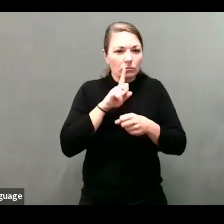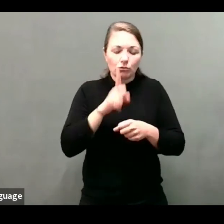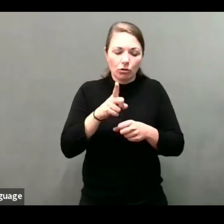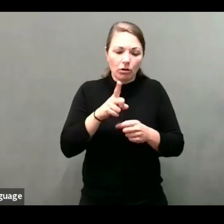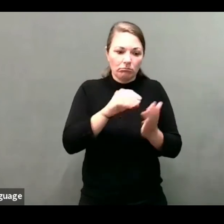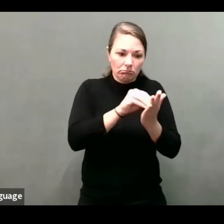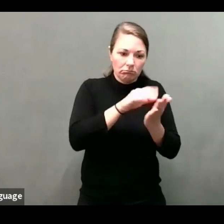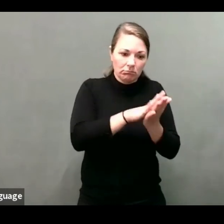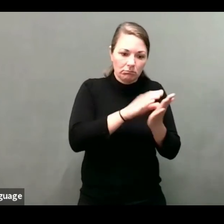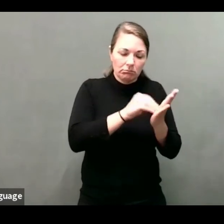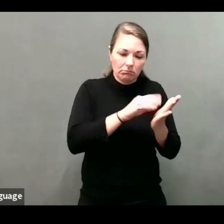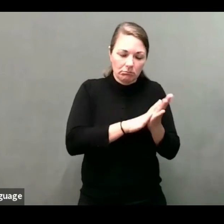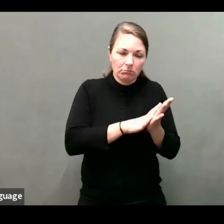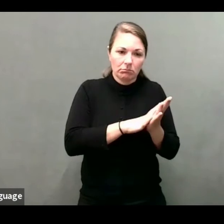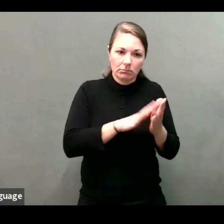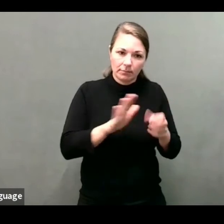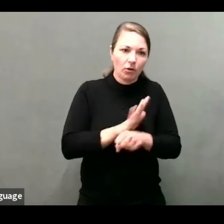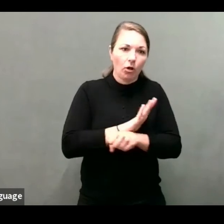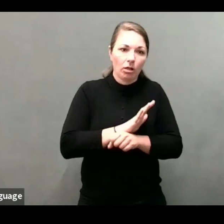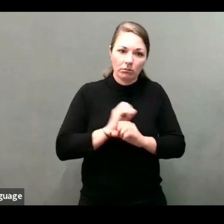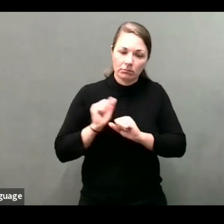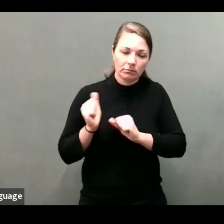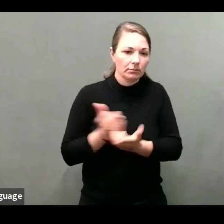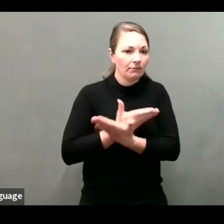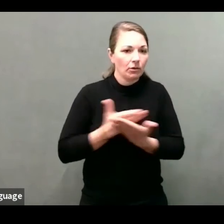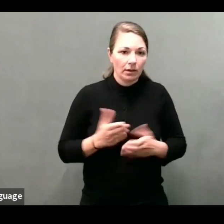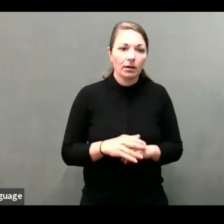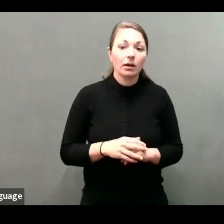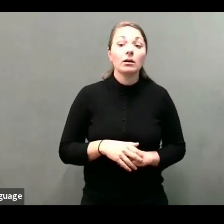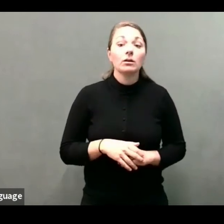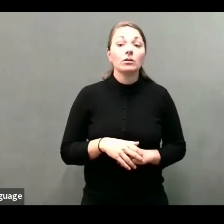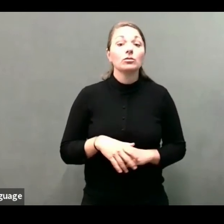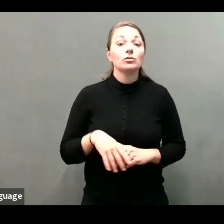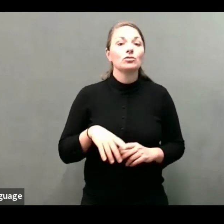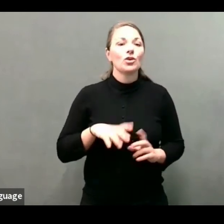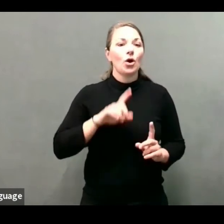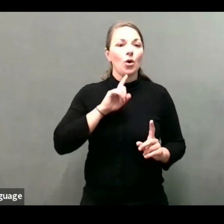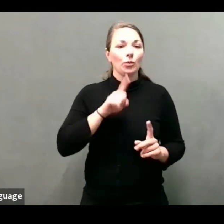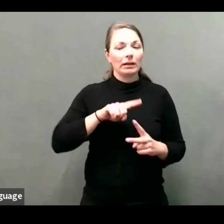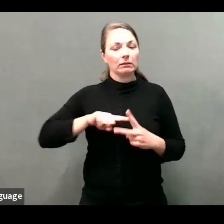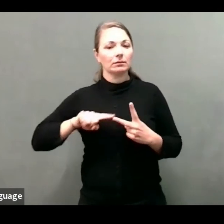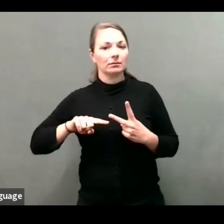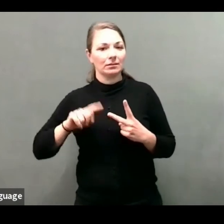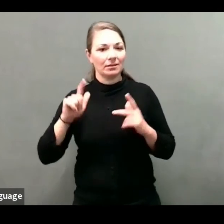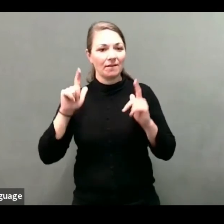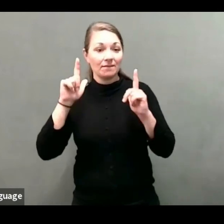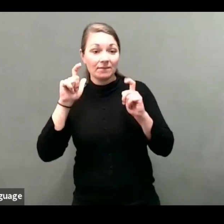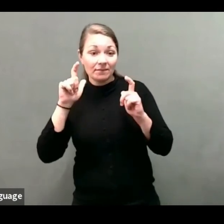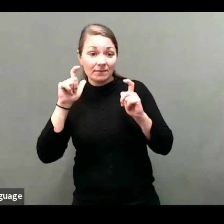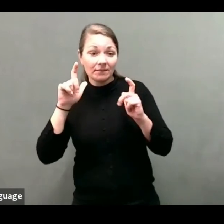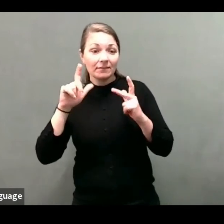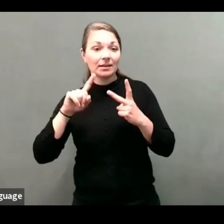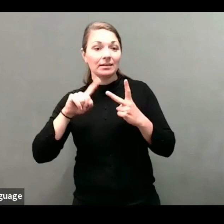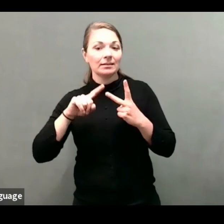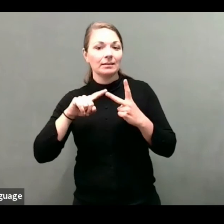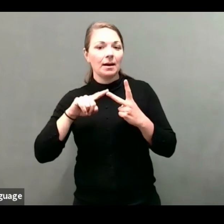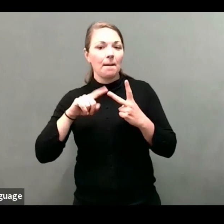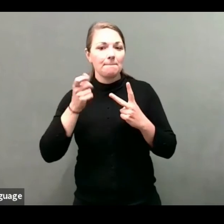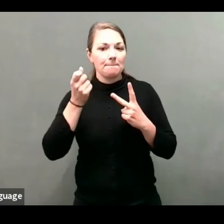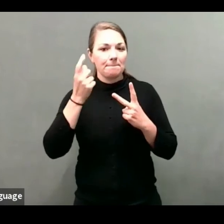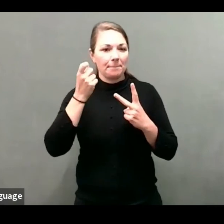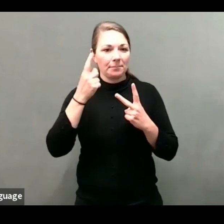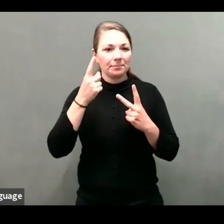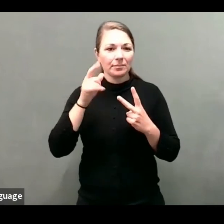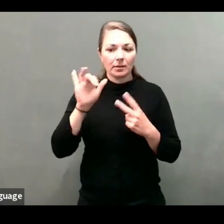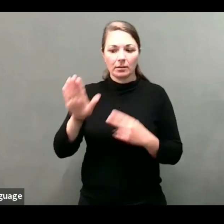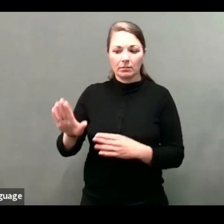forensically. Now with photographs, a couple of things I just want you to be, again, generally aware of is that the SANE should still be preserving